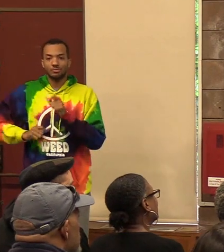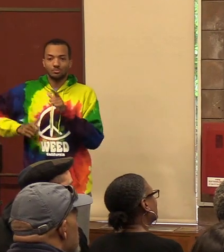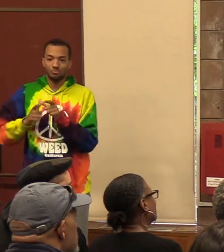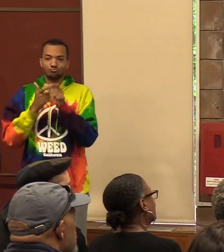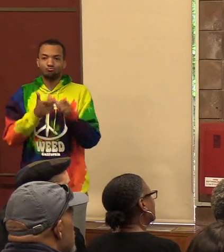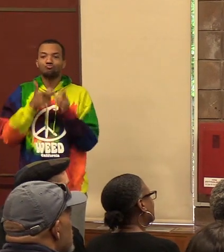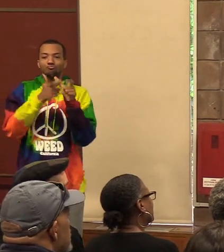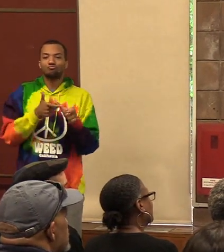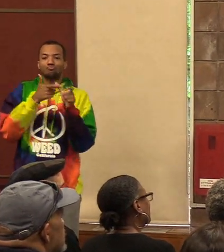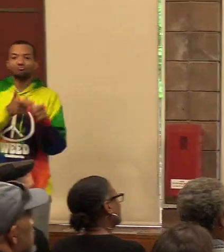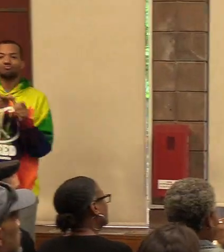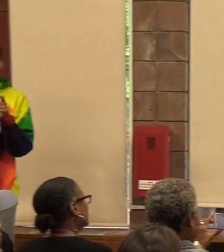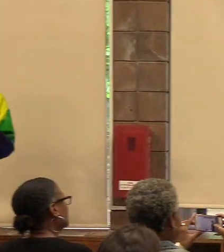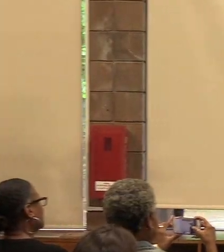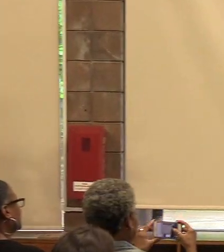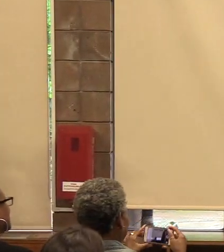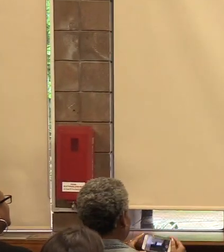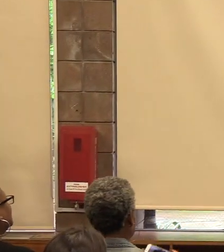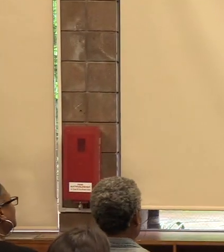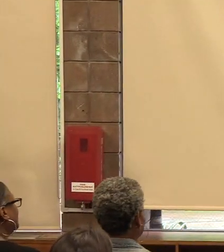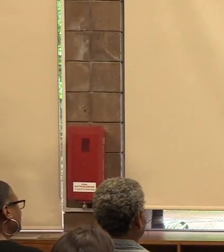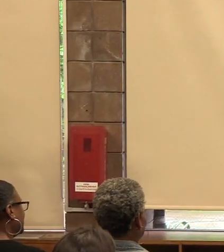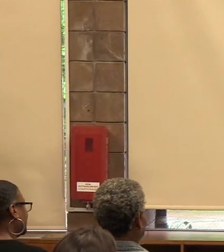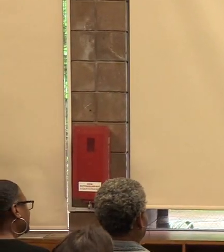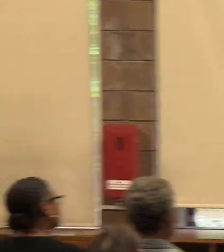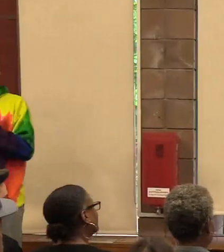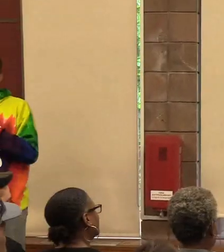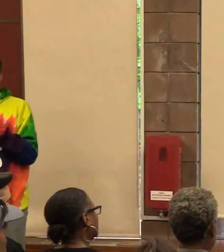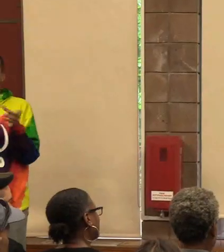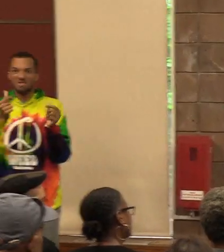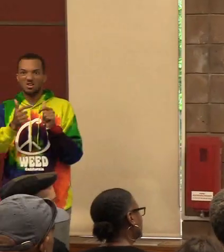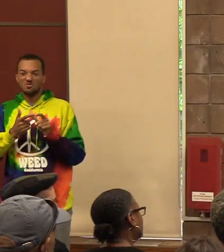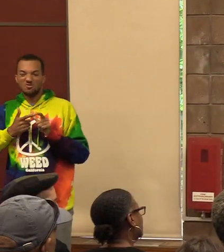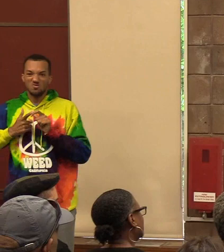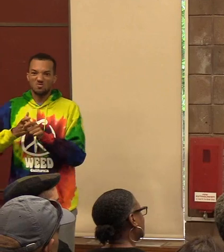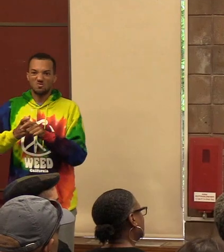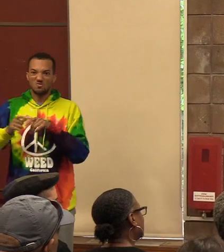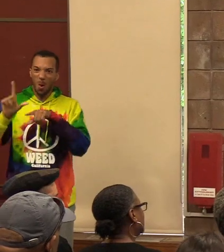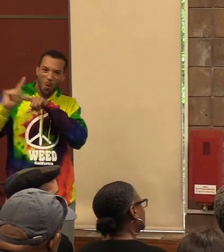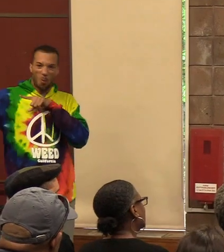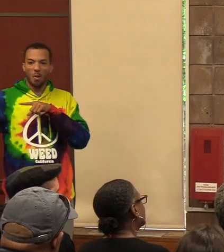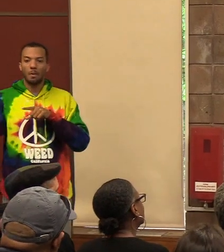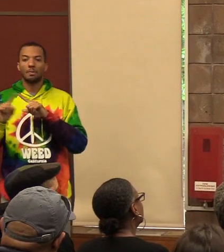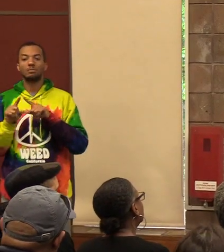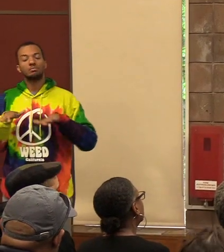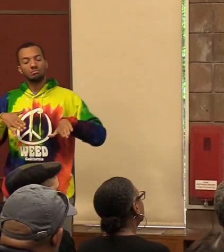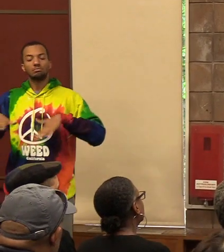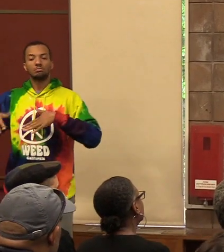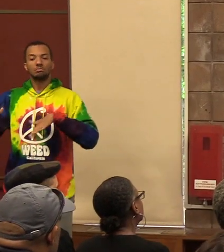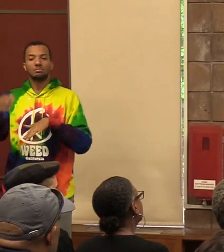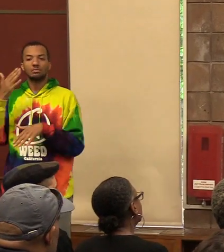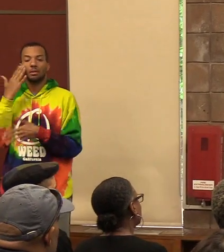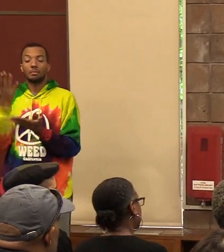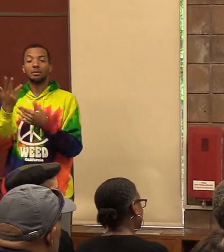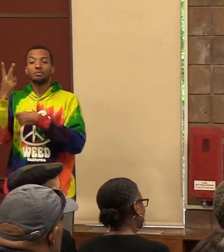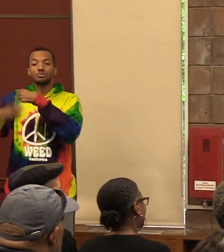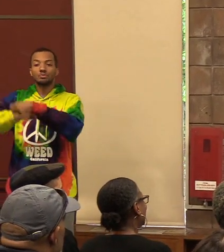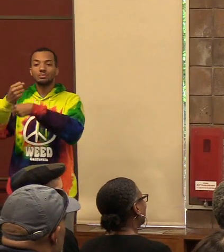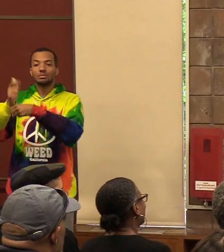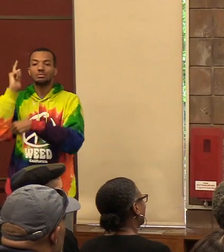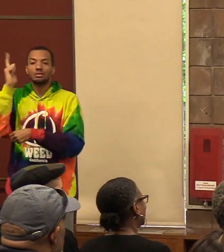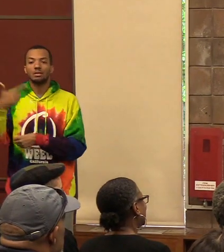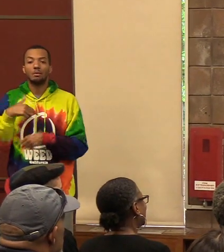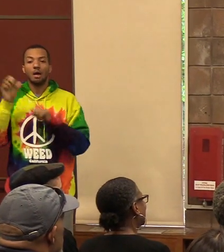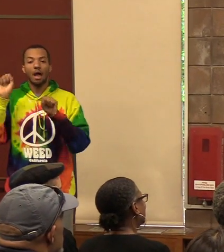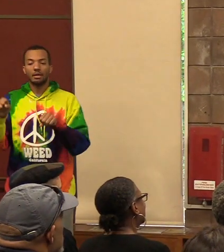running mode, but at a walker's pace. And right today, I don't care if I stay away from Griffith Park for 2 years. When I get back up there,